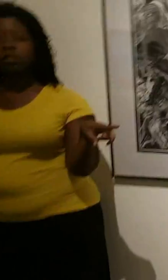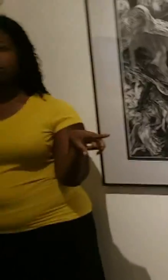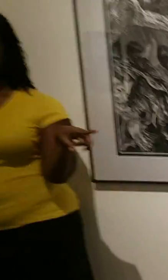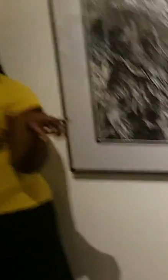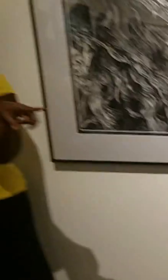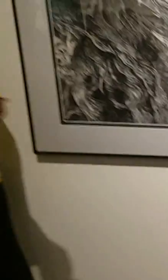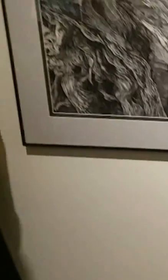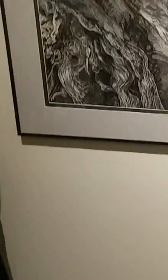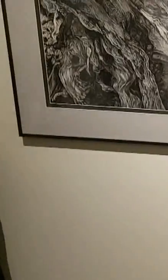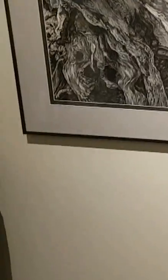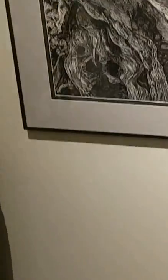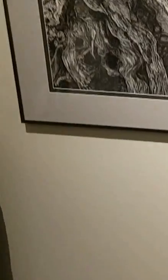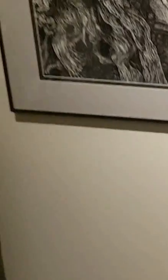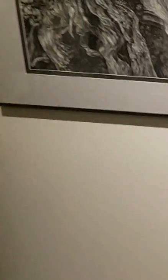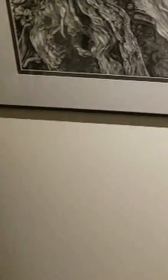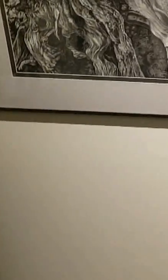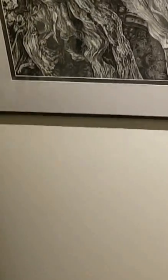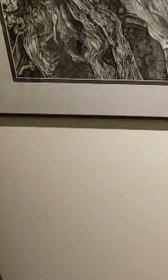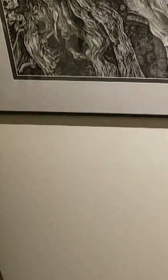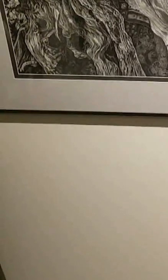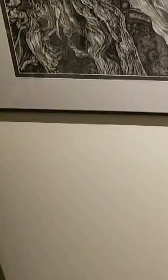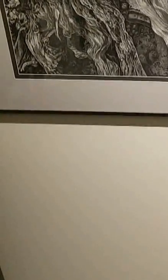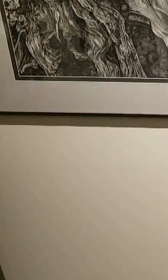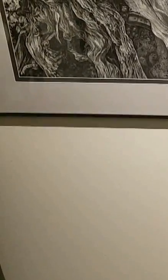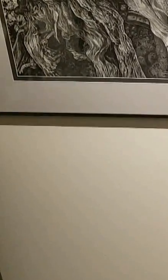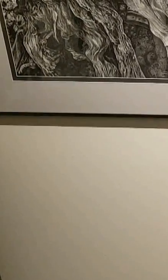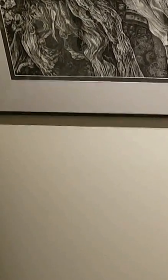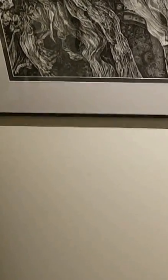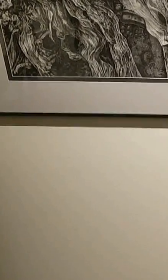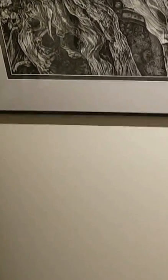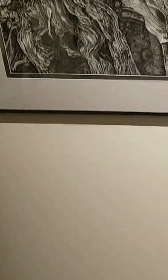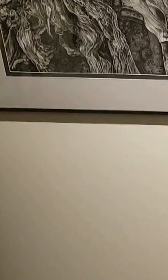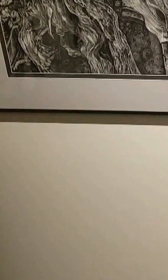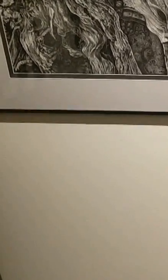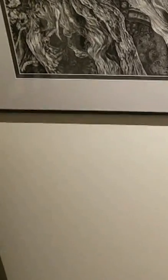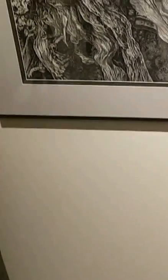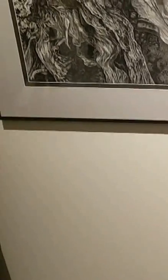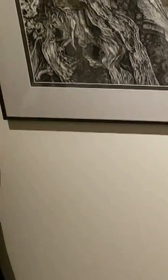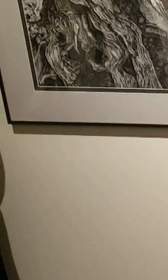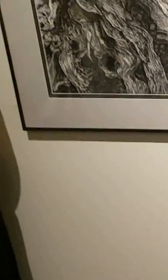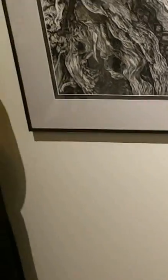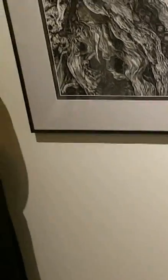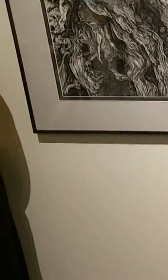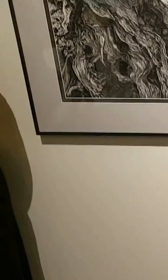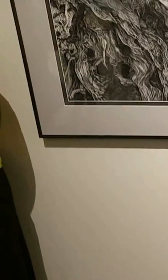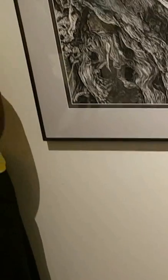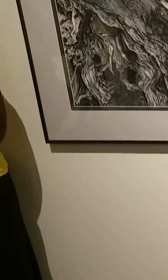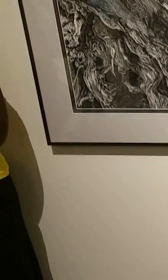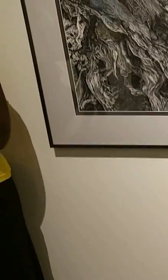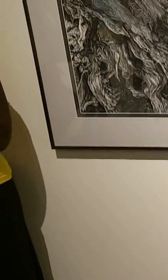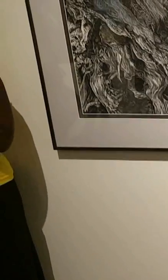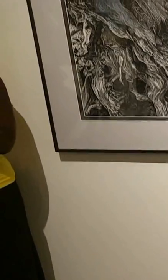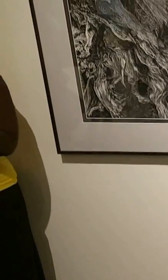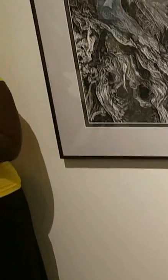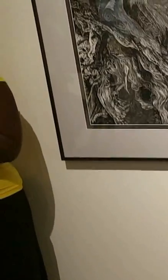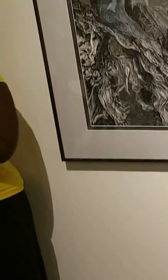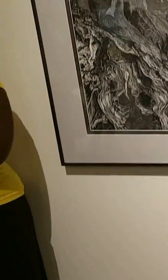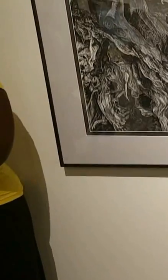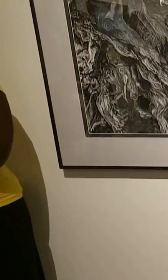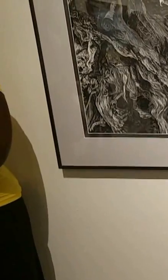that I keep re-inking. It's all dried out now. And then I